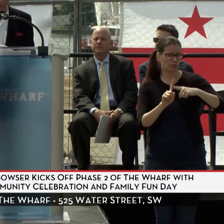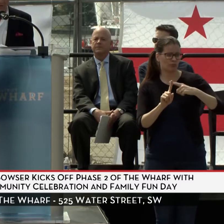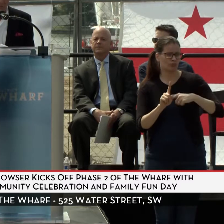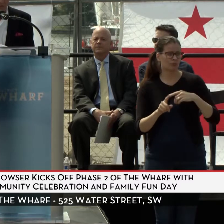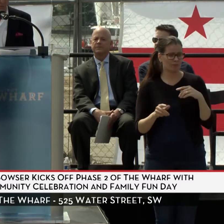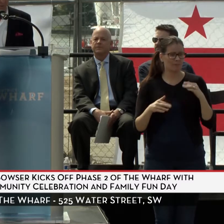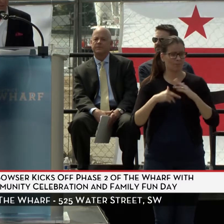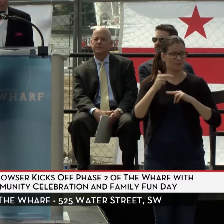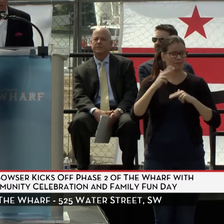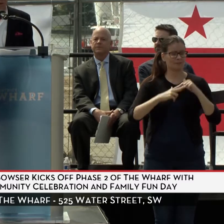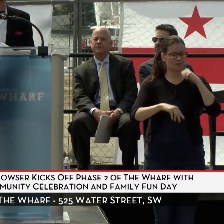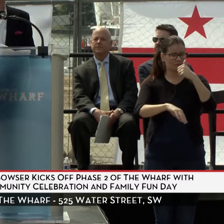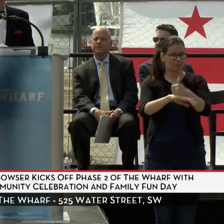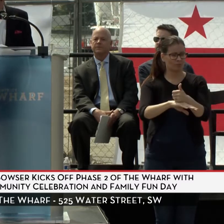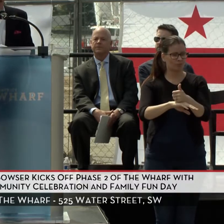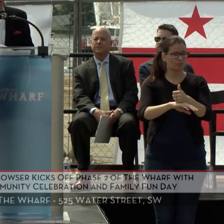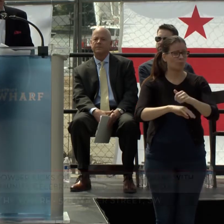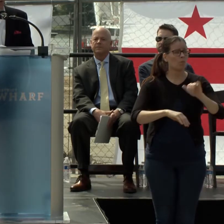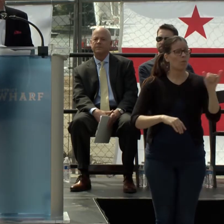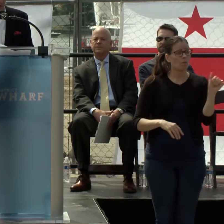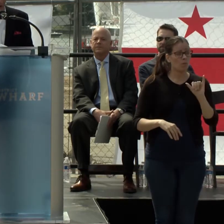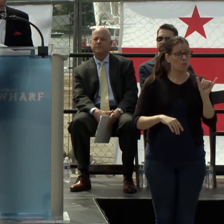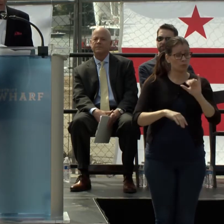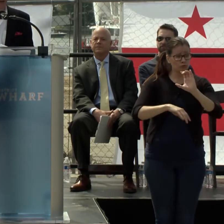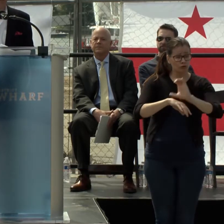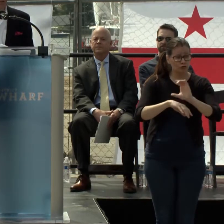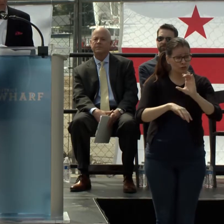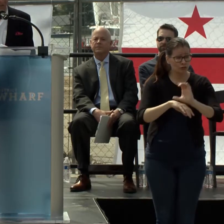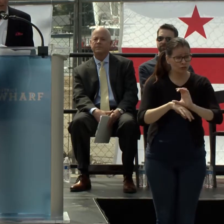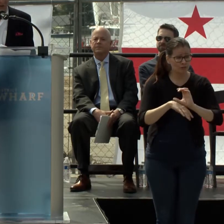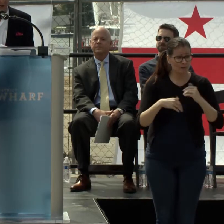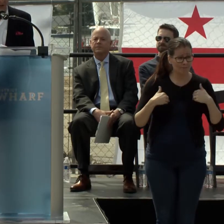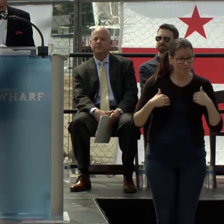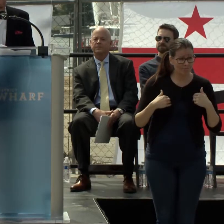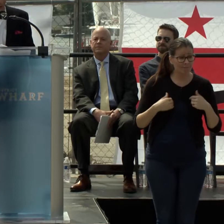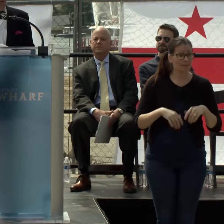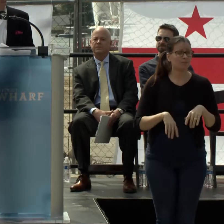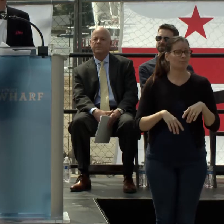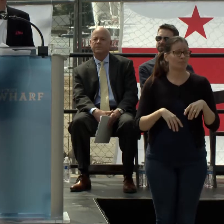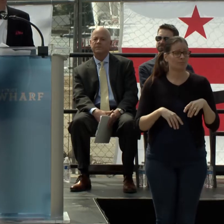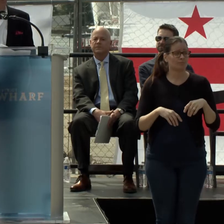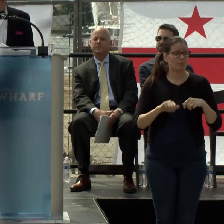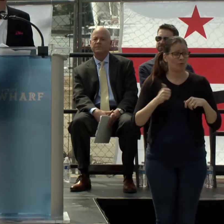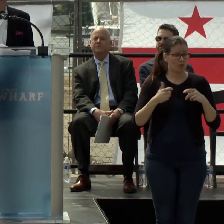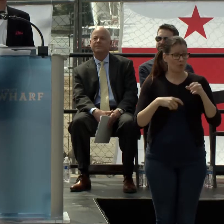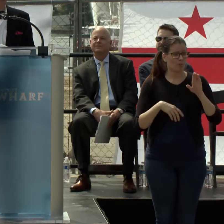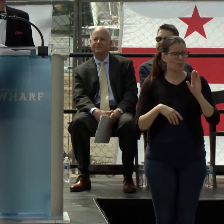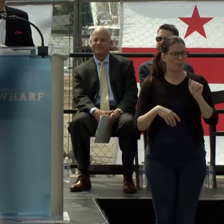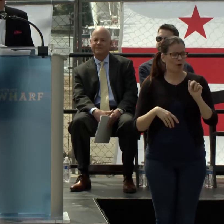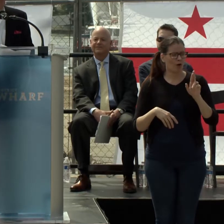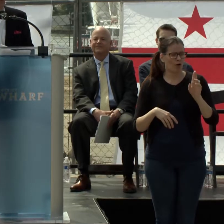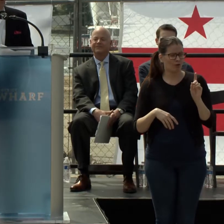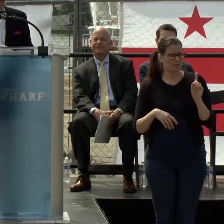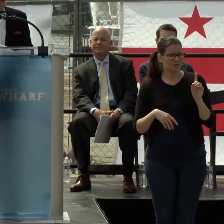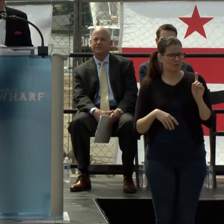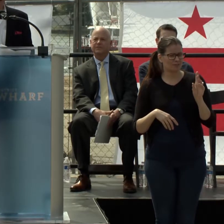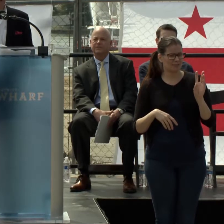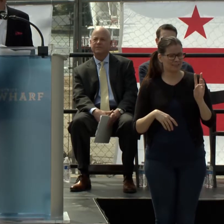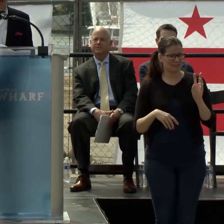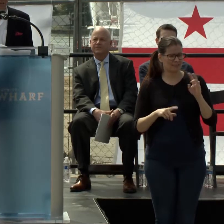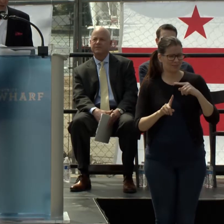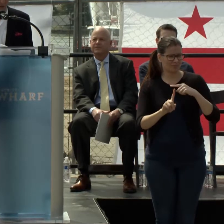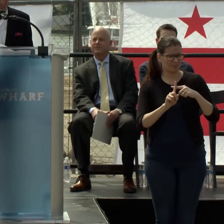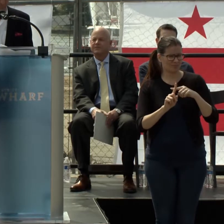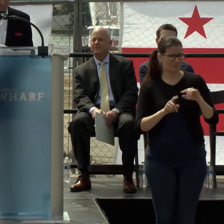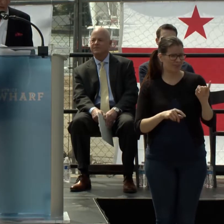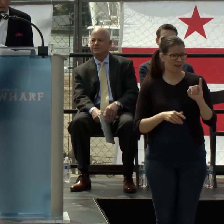of Westminster Presbyterian Church, and also the Bard at 6th and I, and also the Randall School complex with 500 units